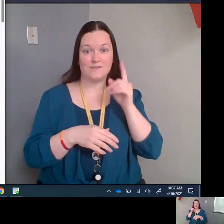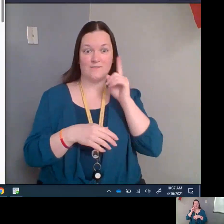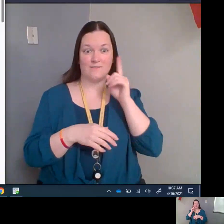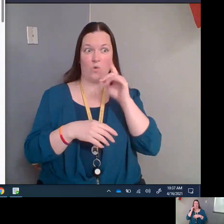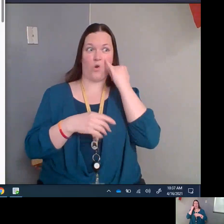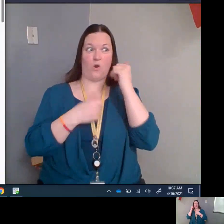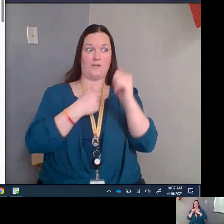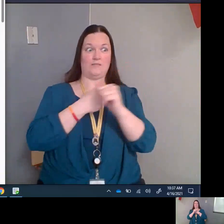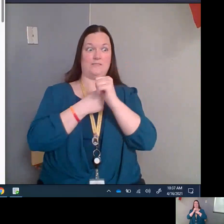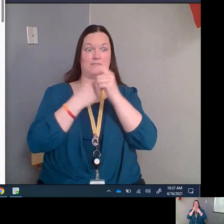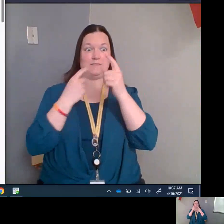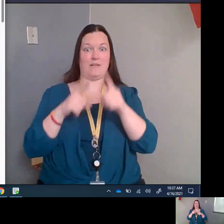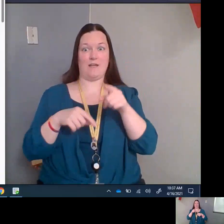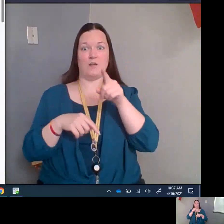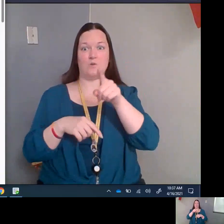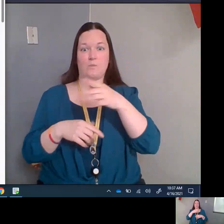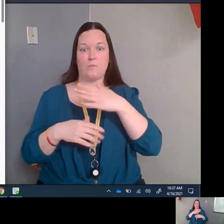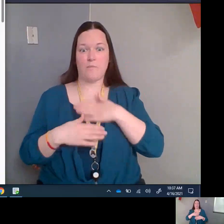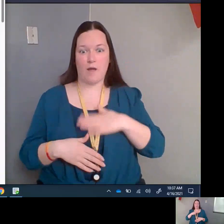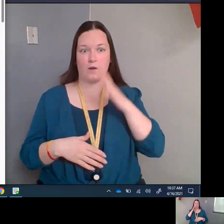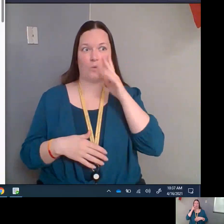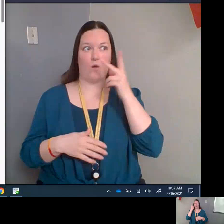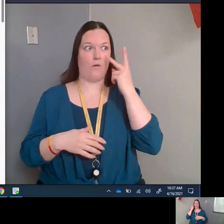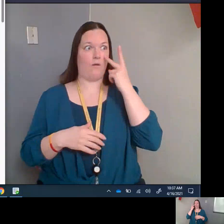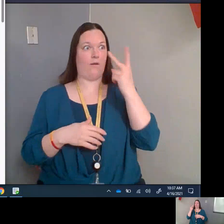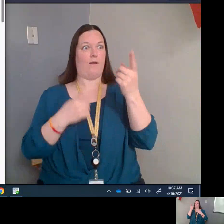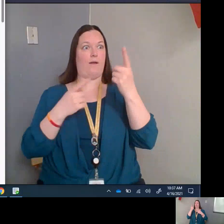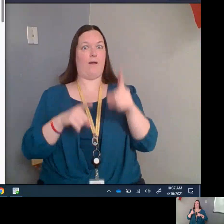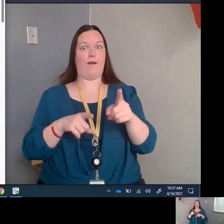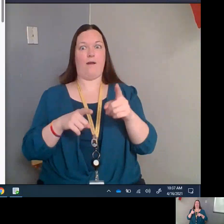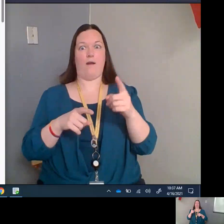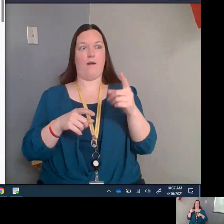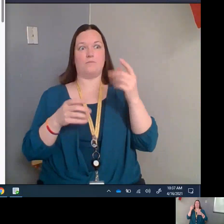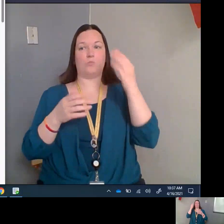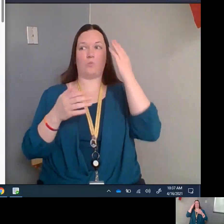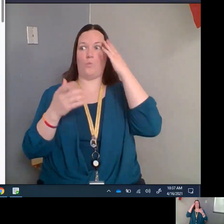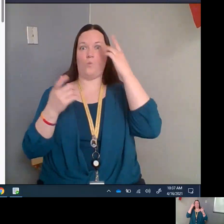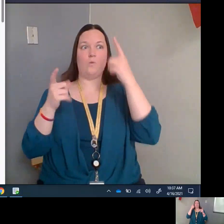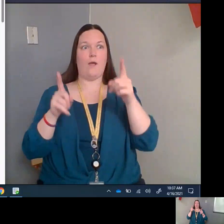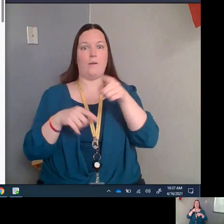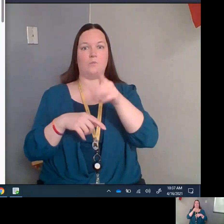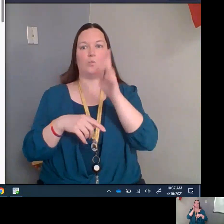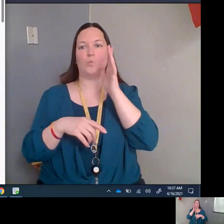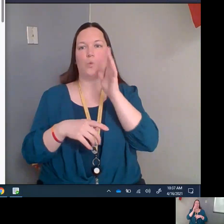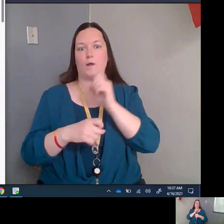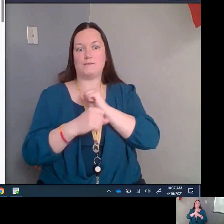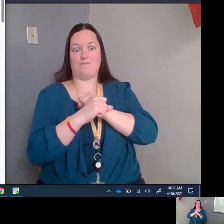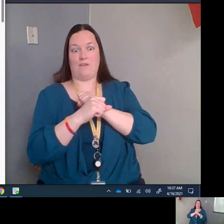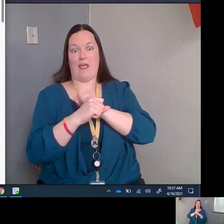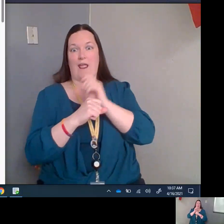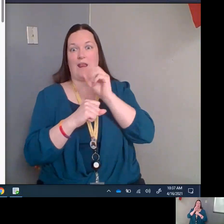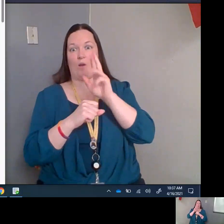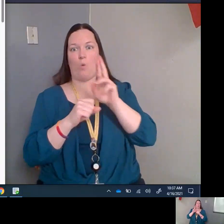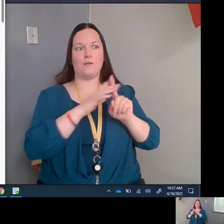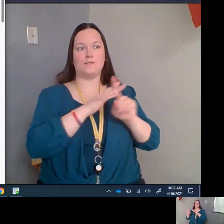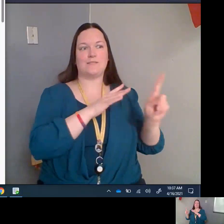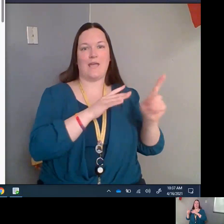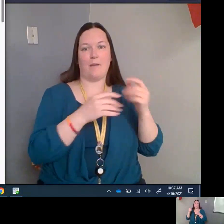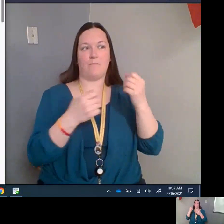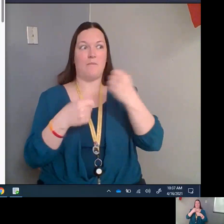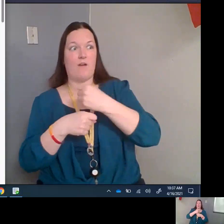The sympathetic nervous system revs up the body when confronted with imminent danger to either defend yourself or to escape the